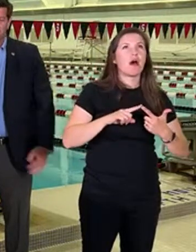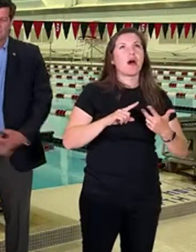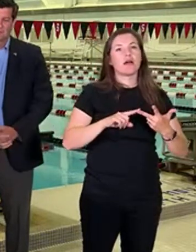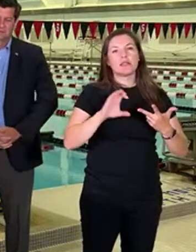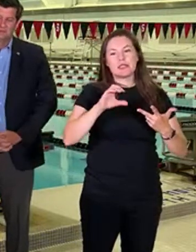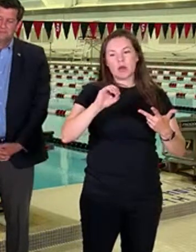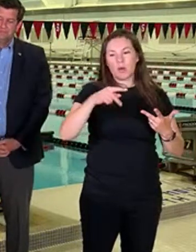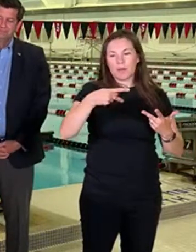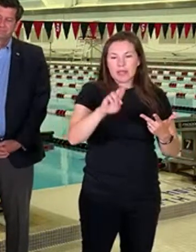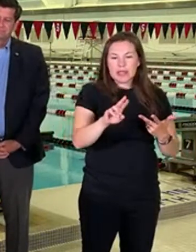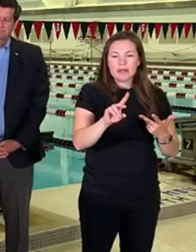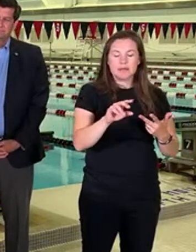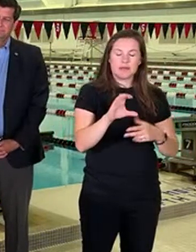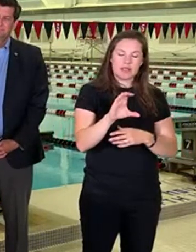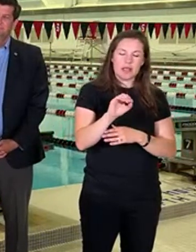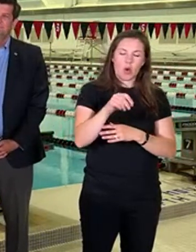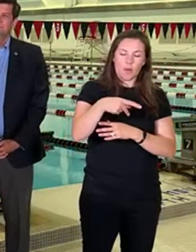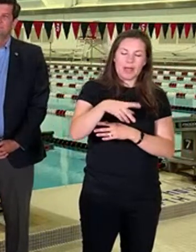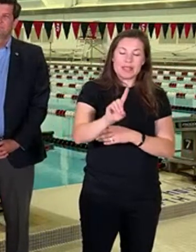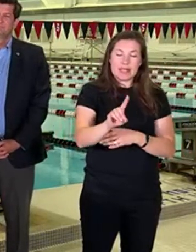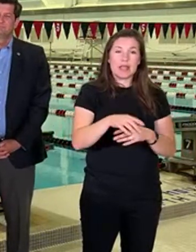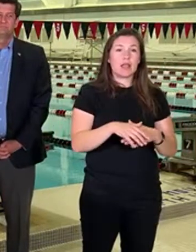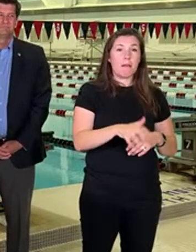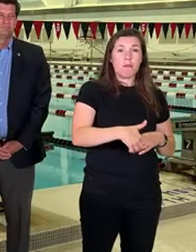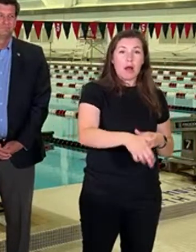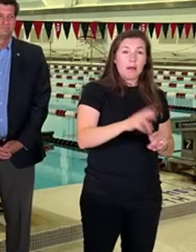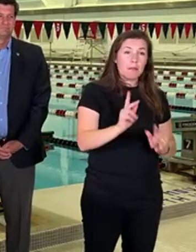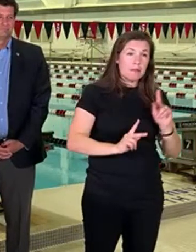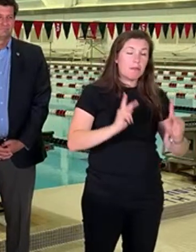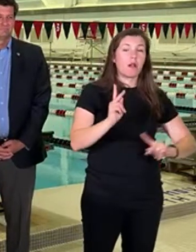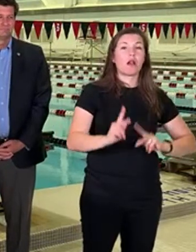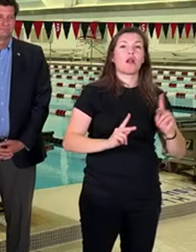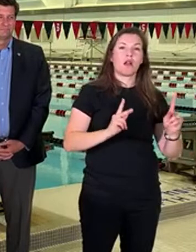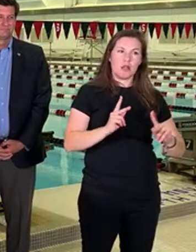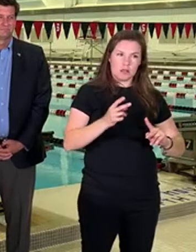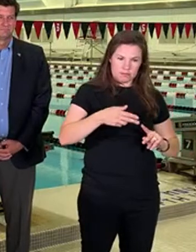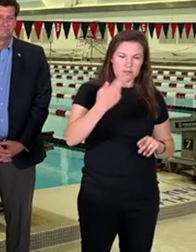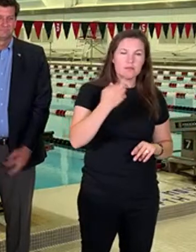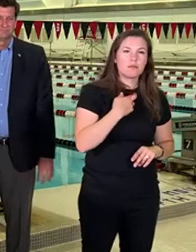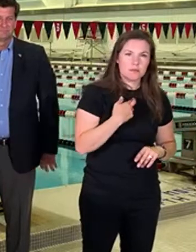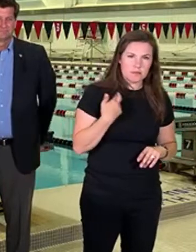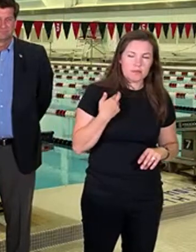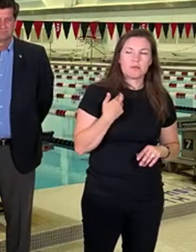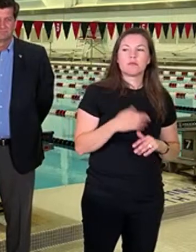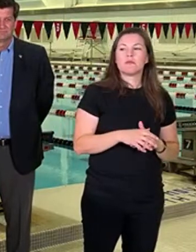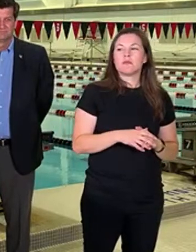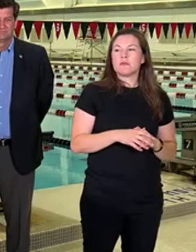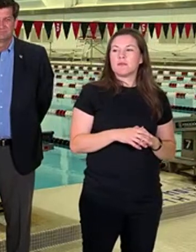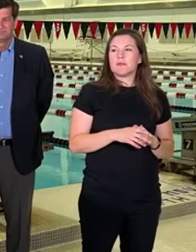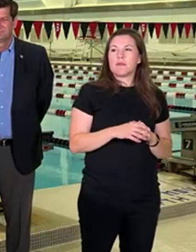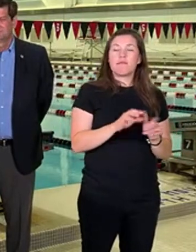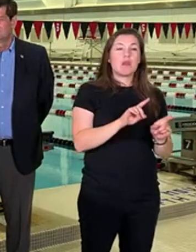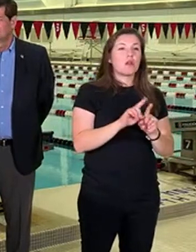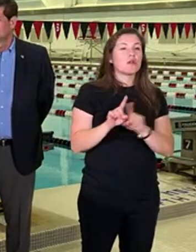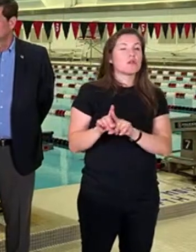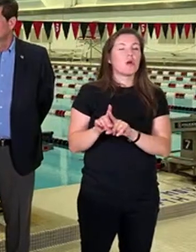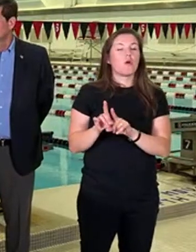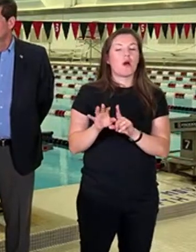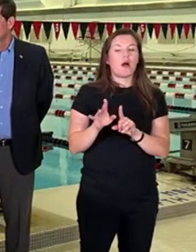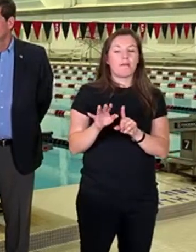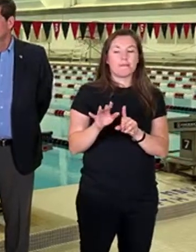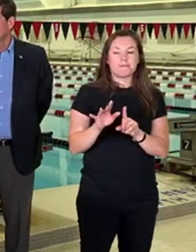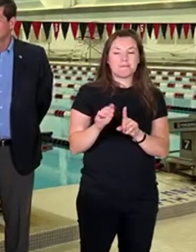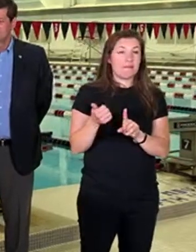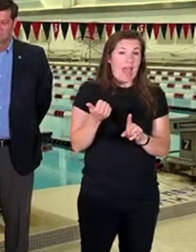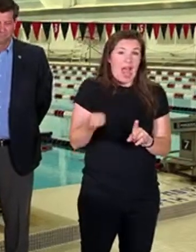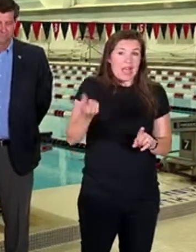COPD, so they're very vulnerable. Also, pregnant people are very vulnerable, and also and